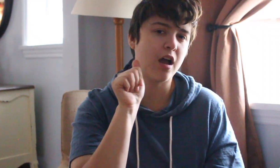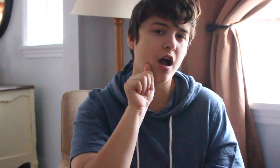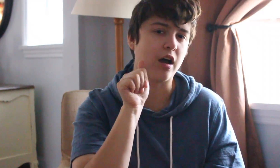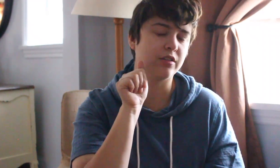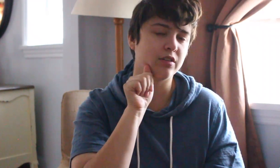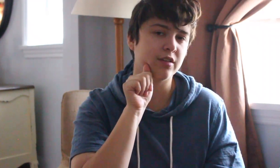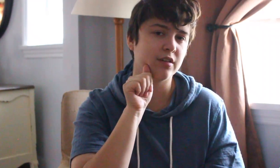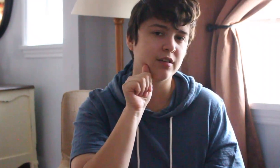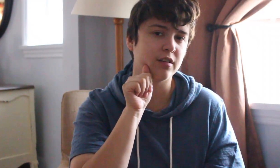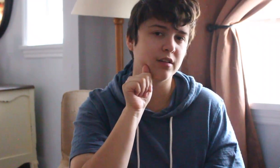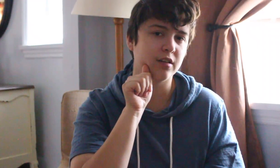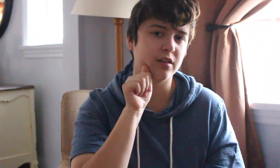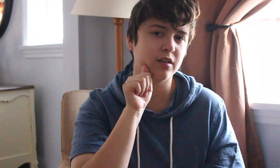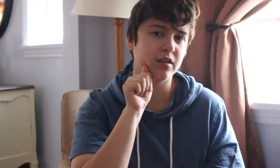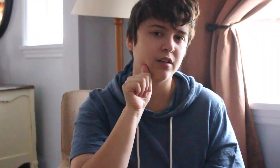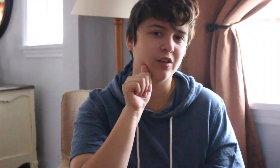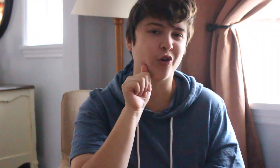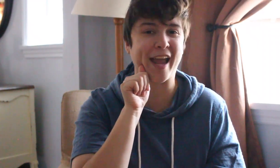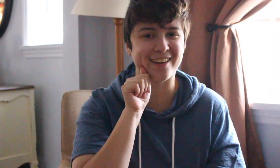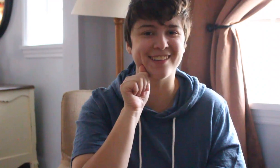Aunt. Or aunt.